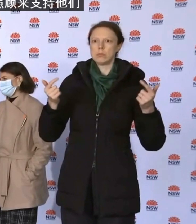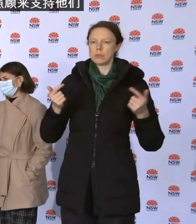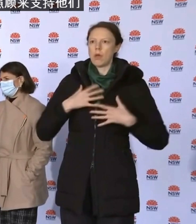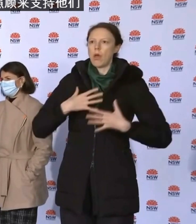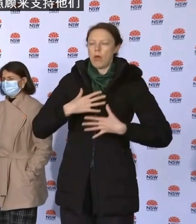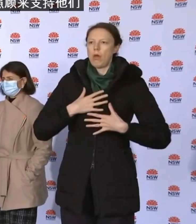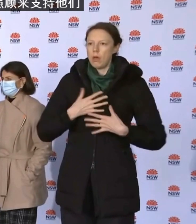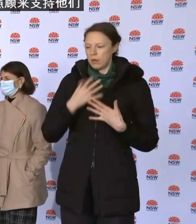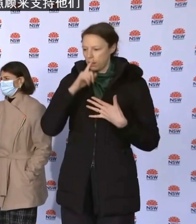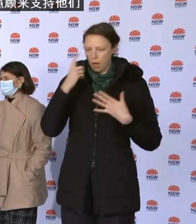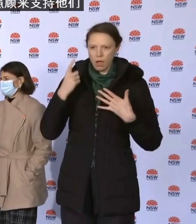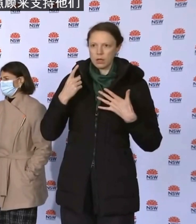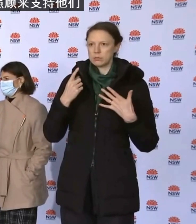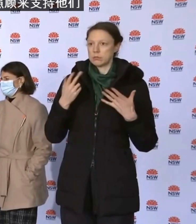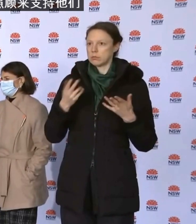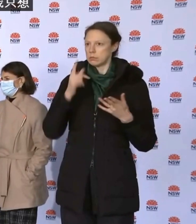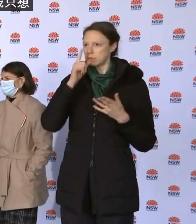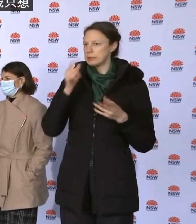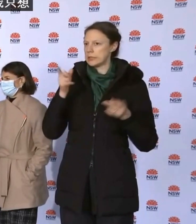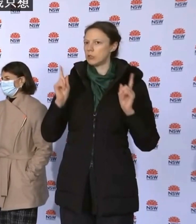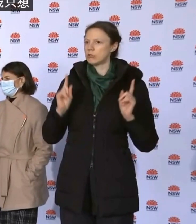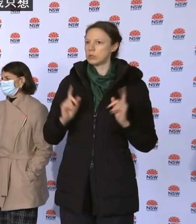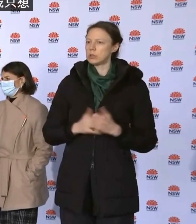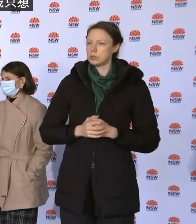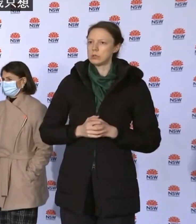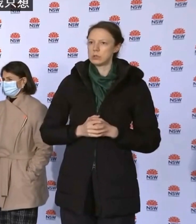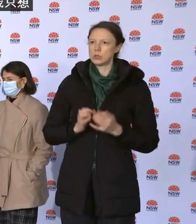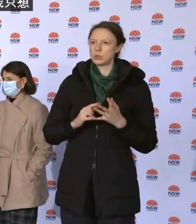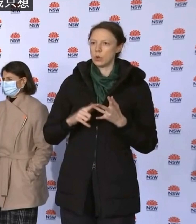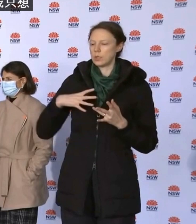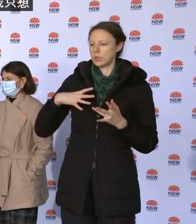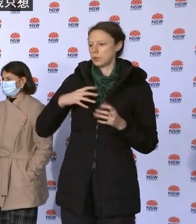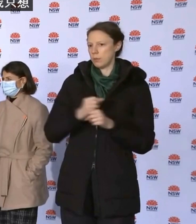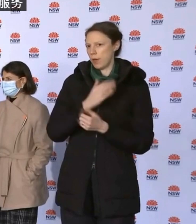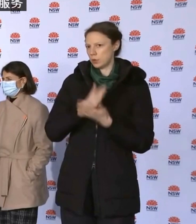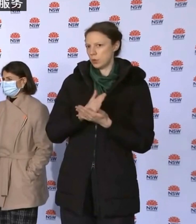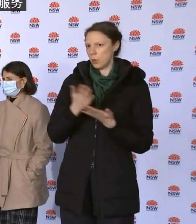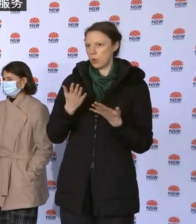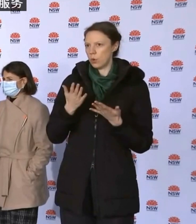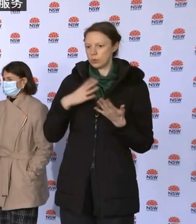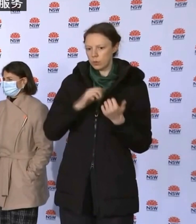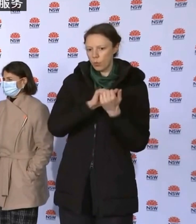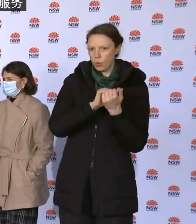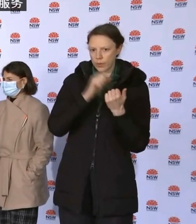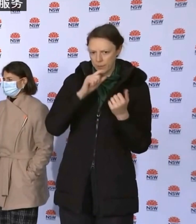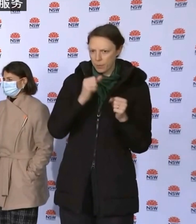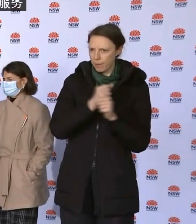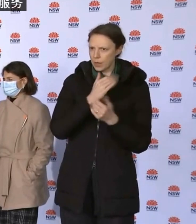the best possible care we can to ensure their best possible outcome. And I just want to reassure the